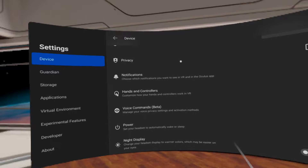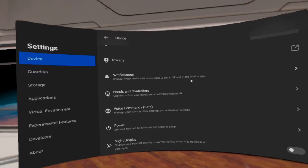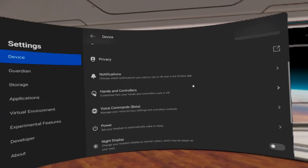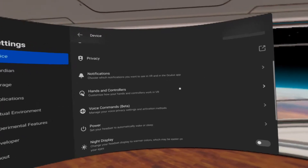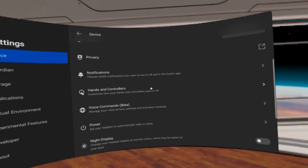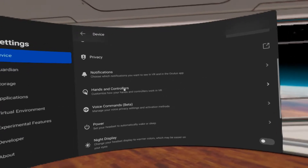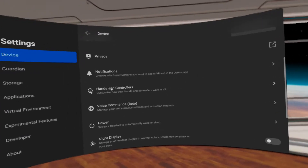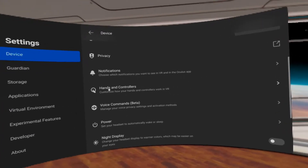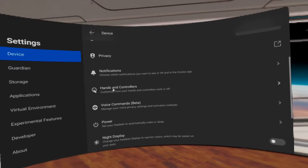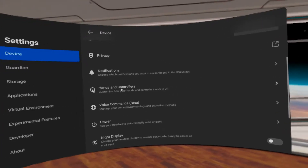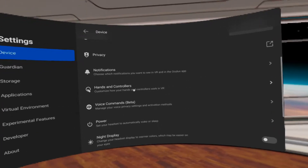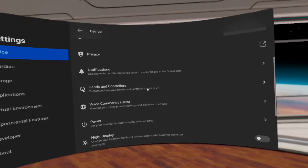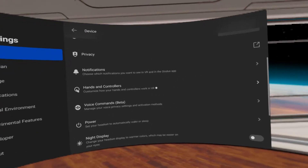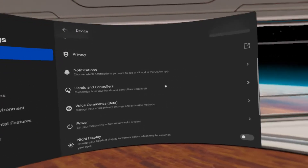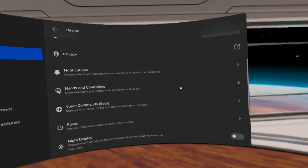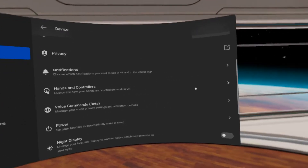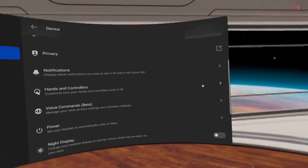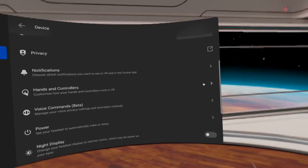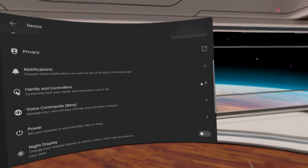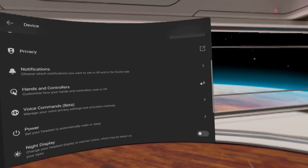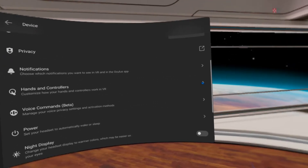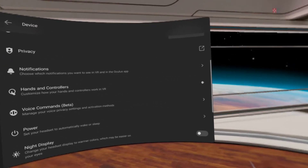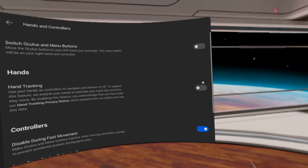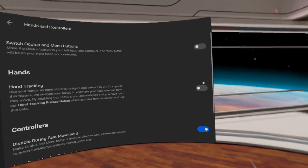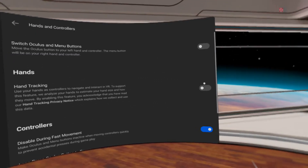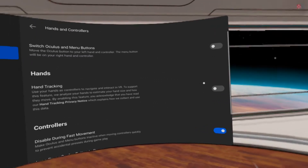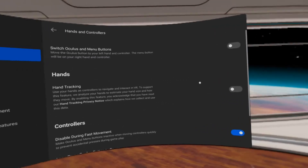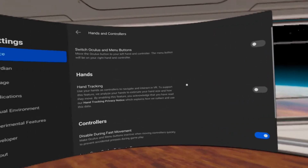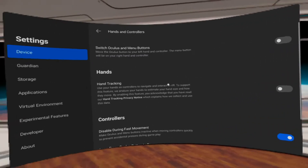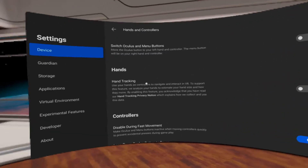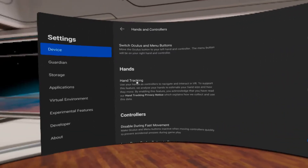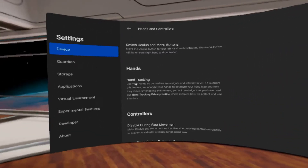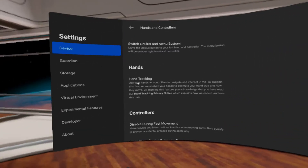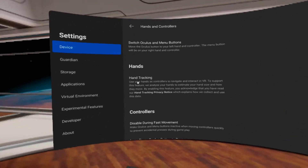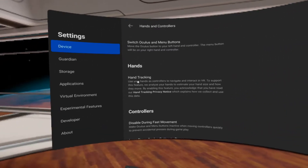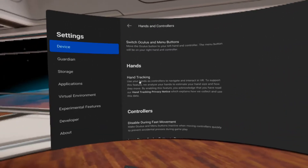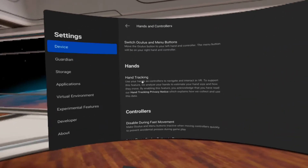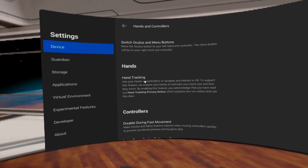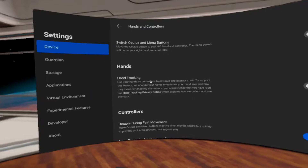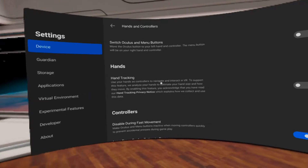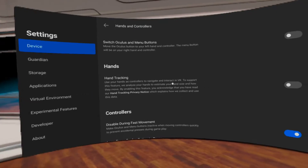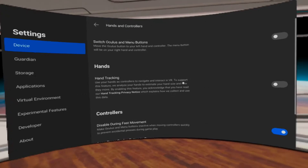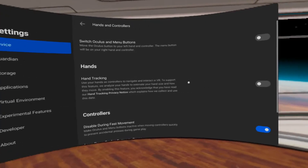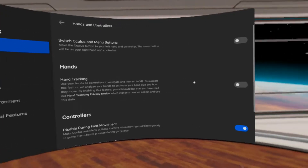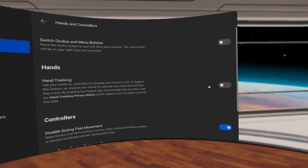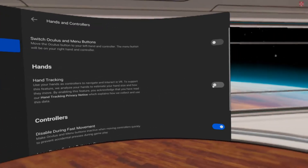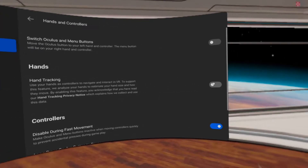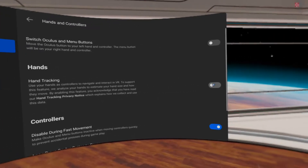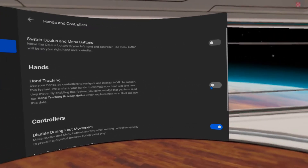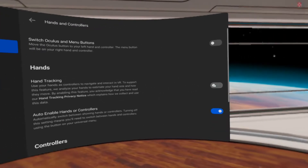Alright, the ASL Fingerspeller utilizes the Oculus Quest hand tracking feature and it must be enabled on your Quest to experience this app.